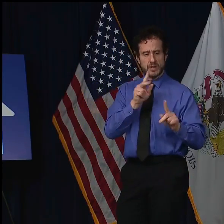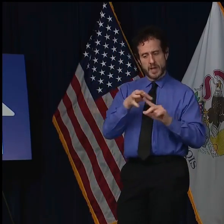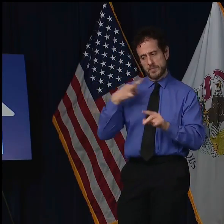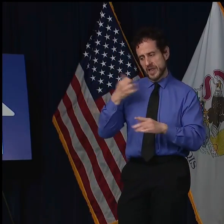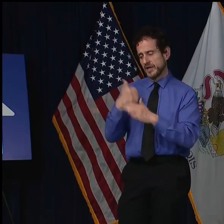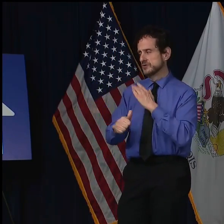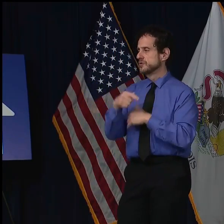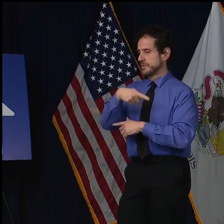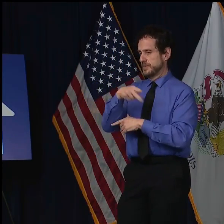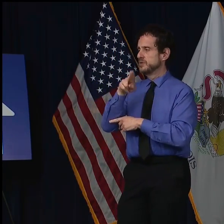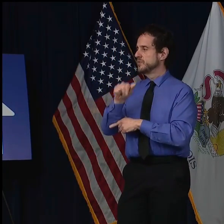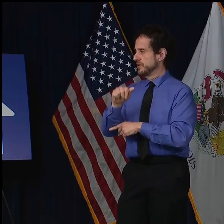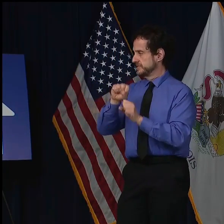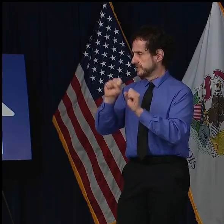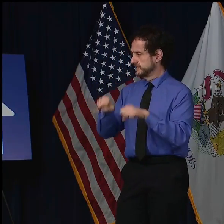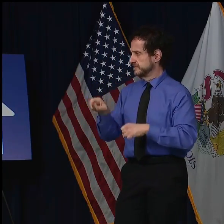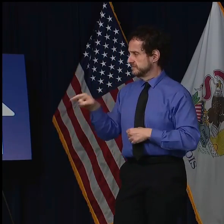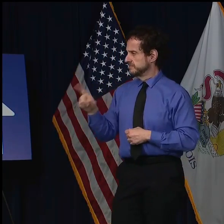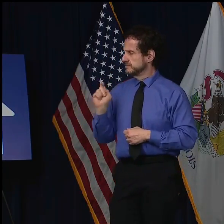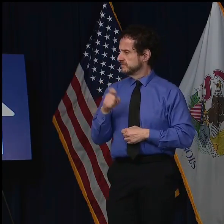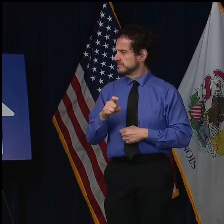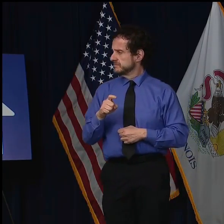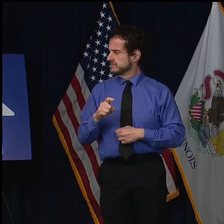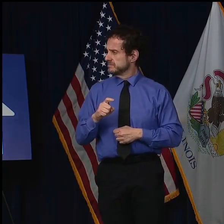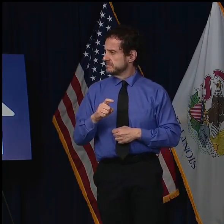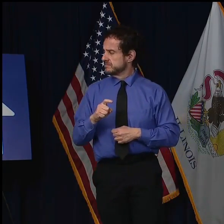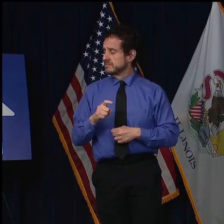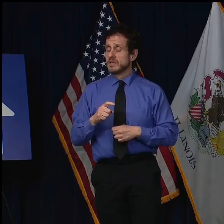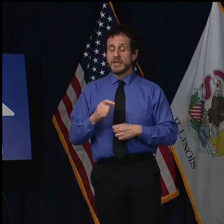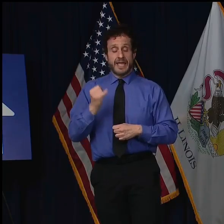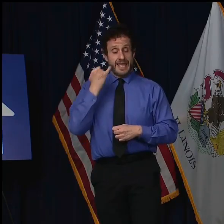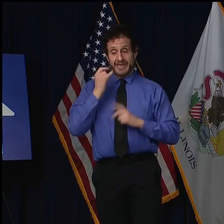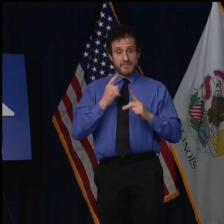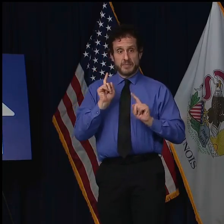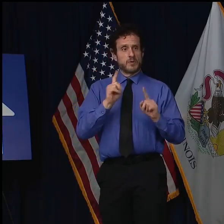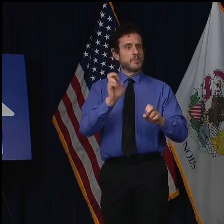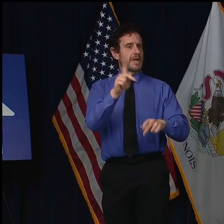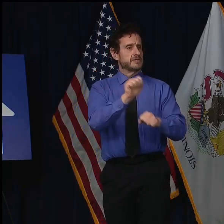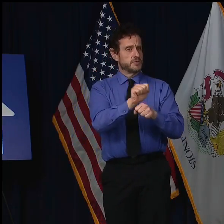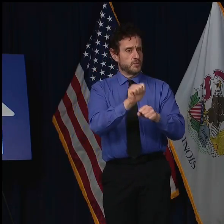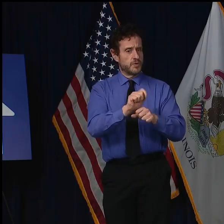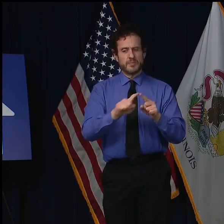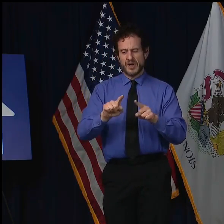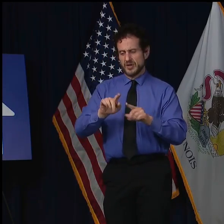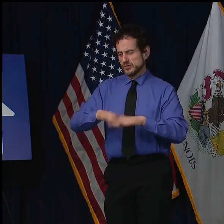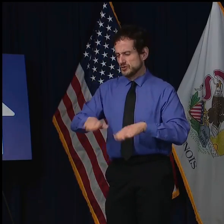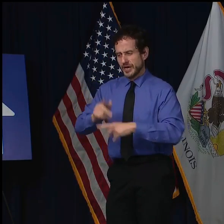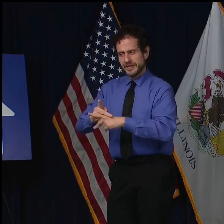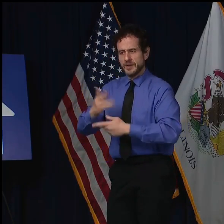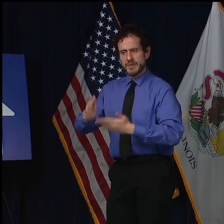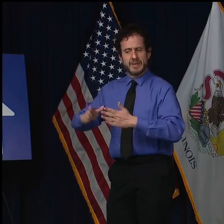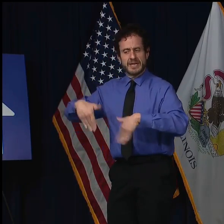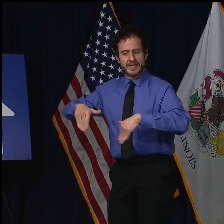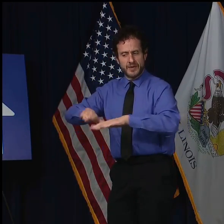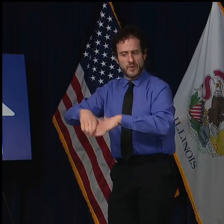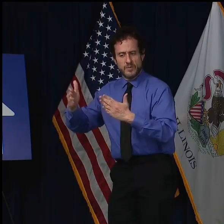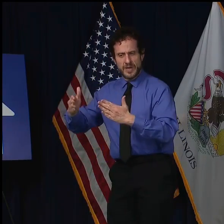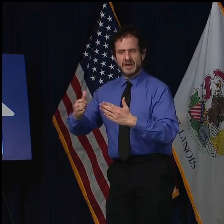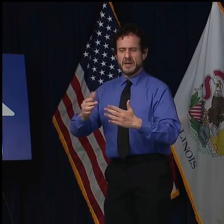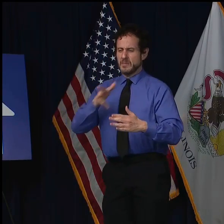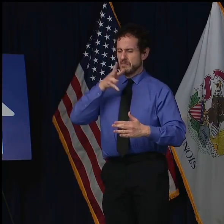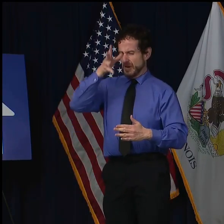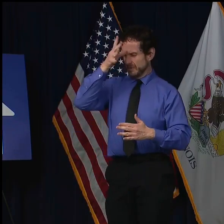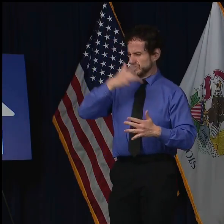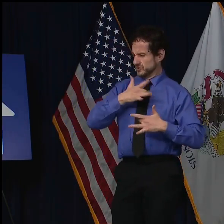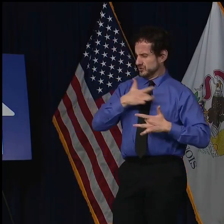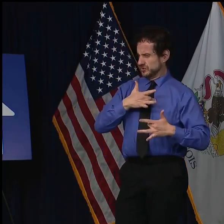Hannah at the Daily Line. Phase 3 lets people get back to work, but childcare isn't open back up until Phase 4. Hearing from a lot of concerned parents about how they're going to